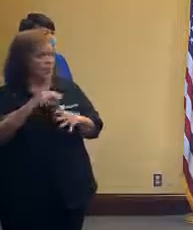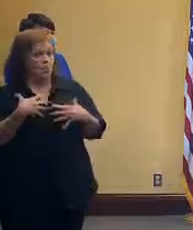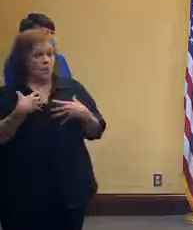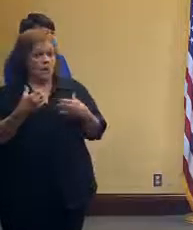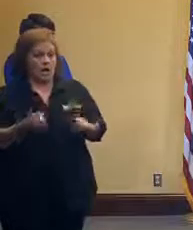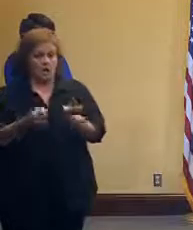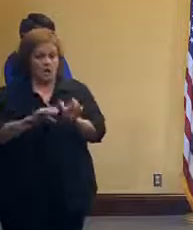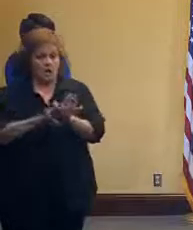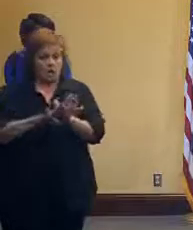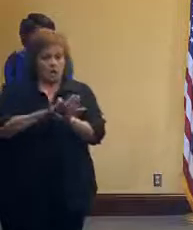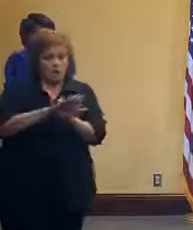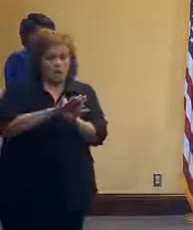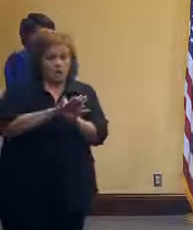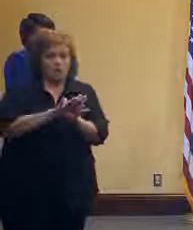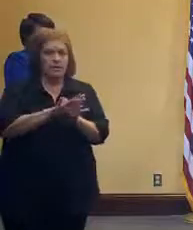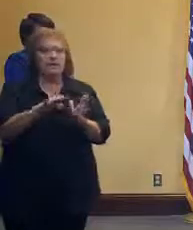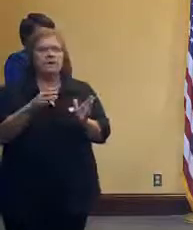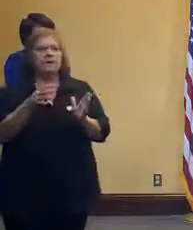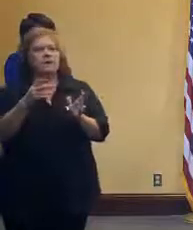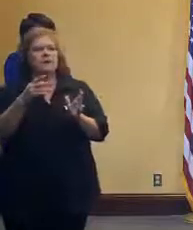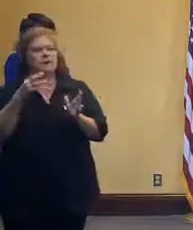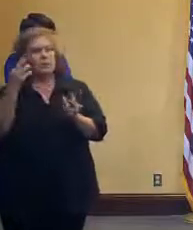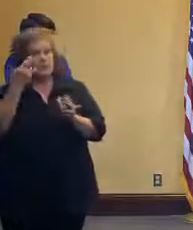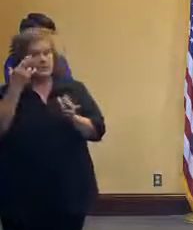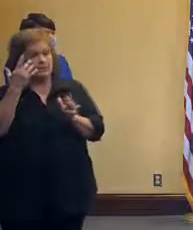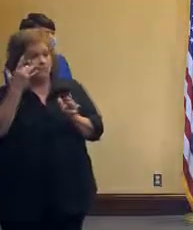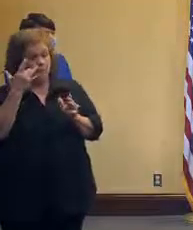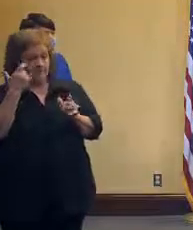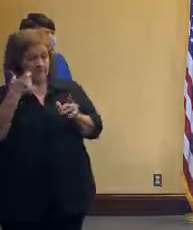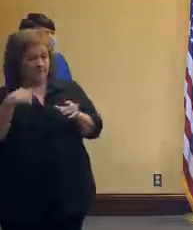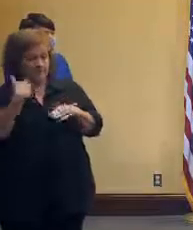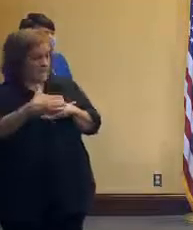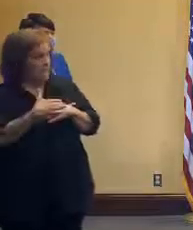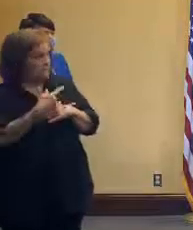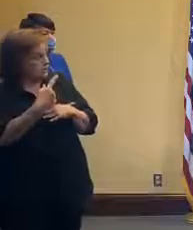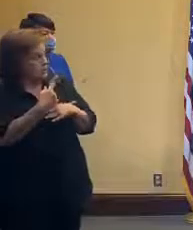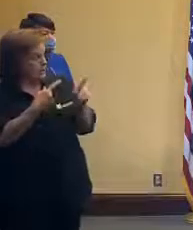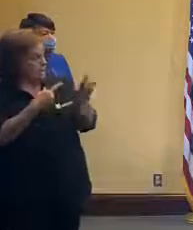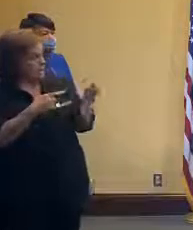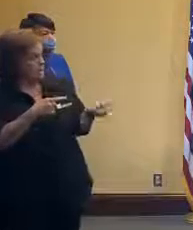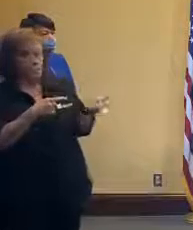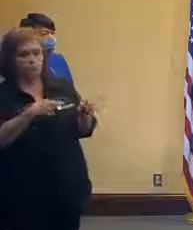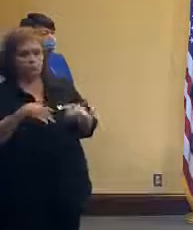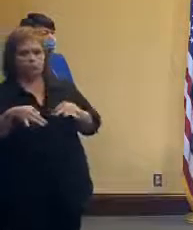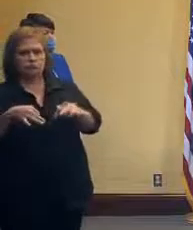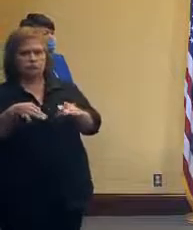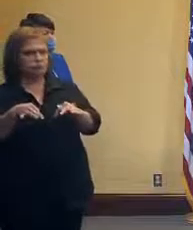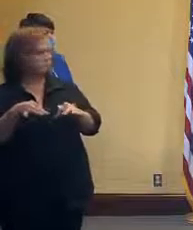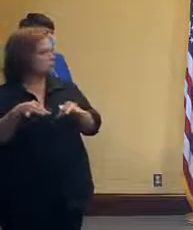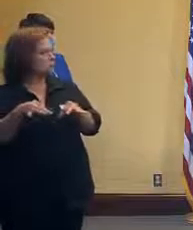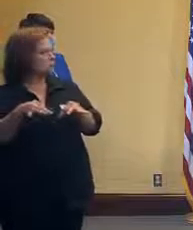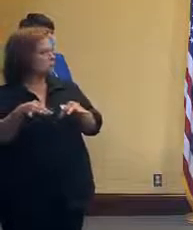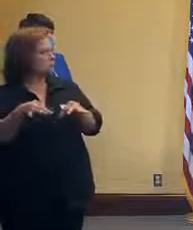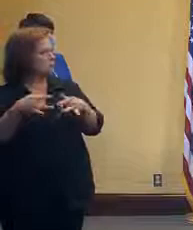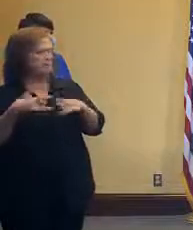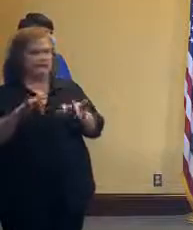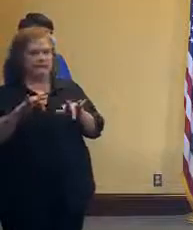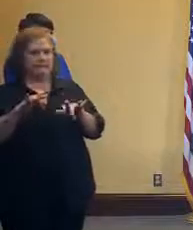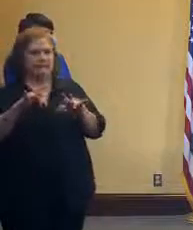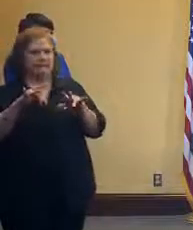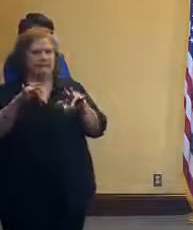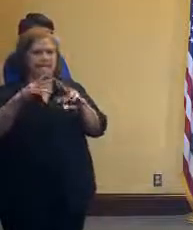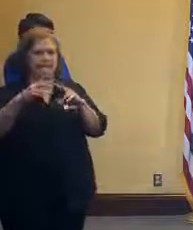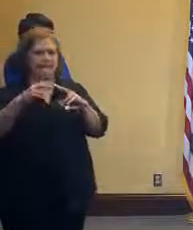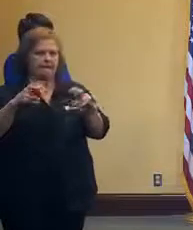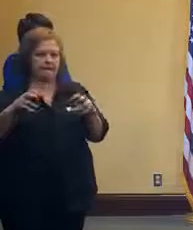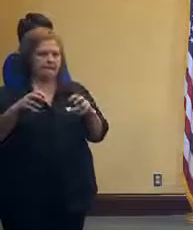growth. And that's important because what the next slide is going to provide is our sensitivity analysis. Now, a sensitivity analysis